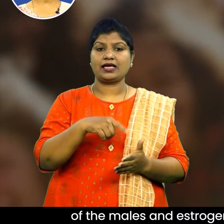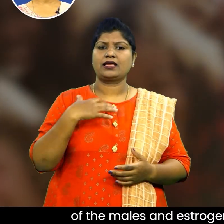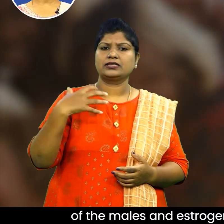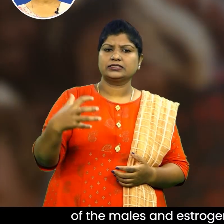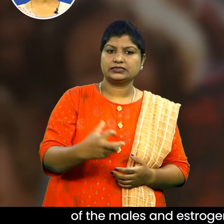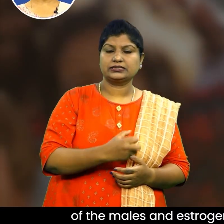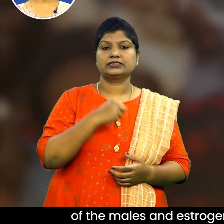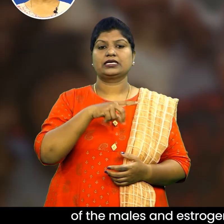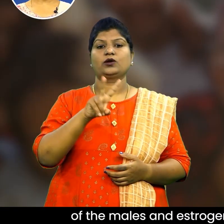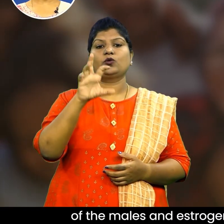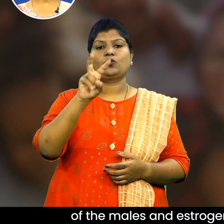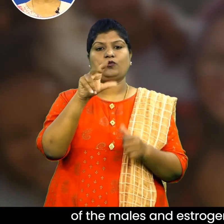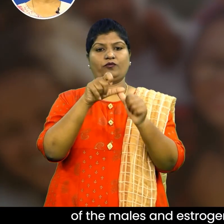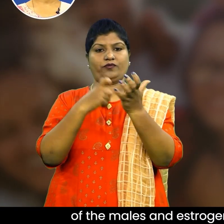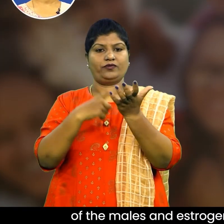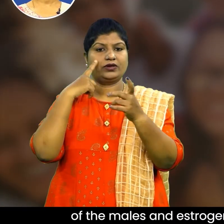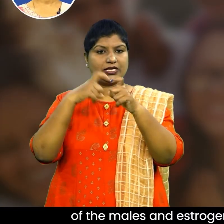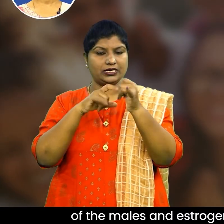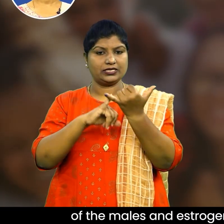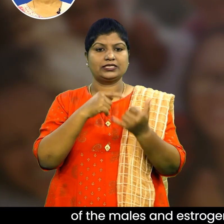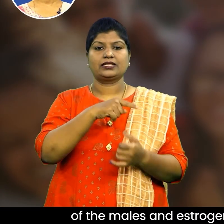secreted by the ovaries of the females.